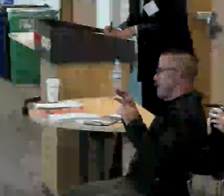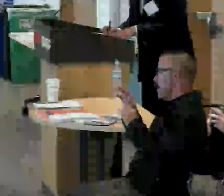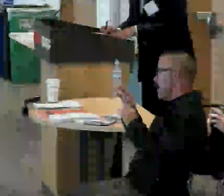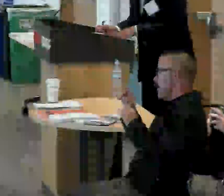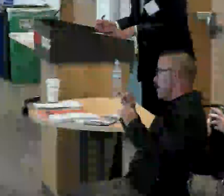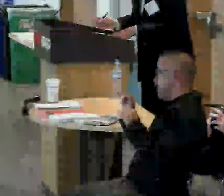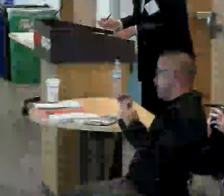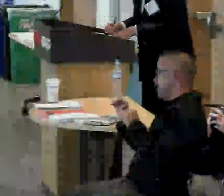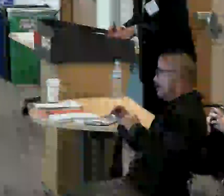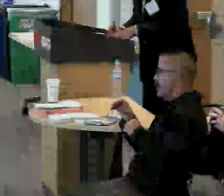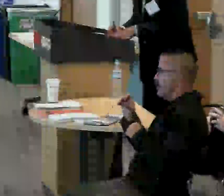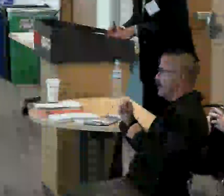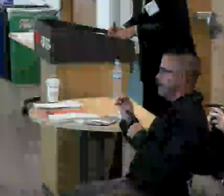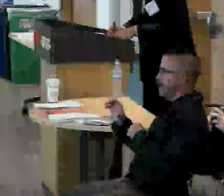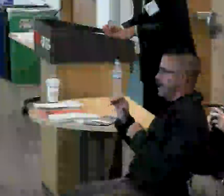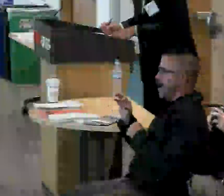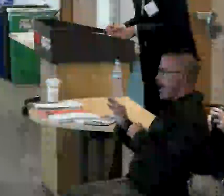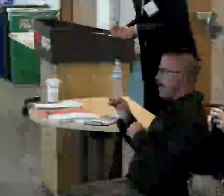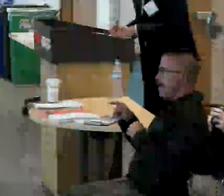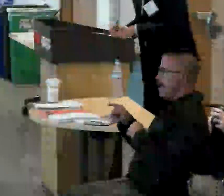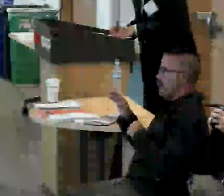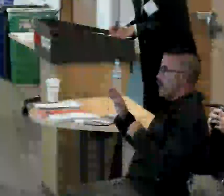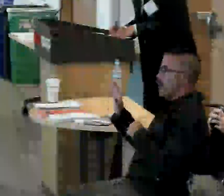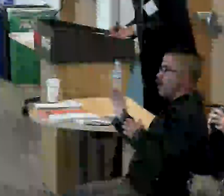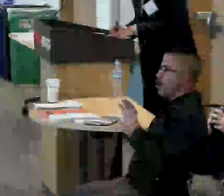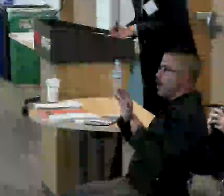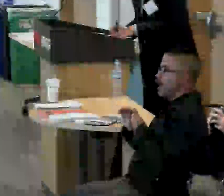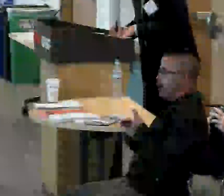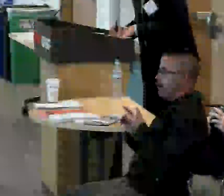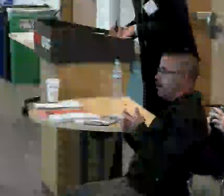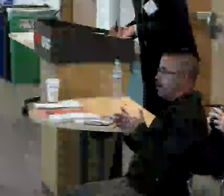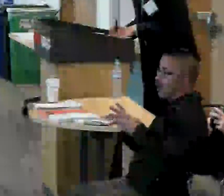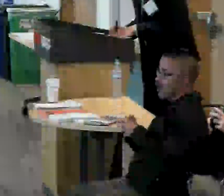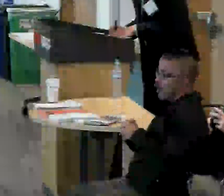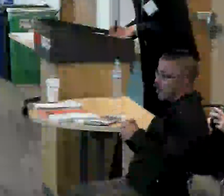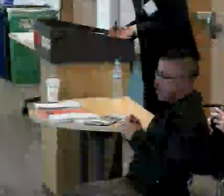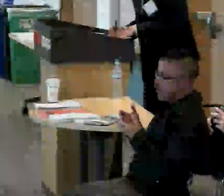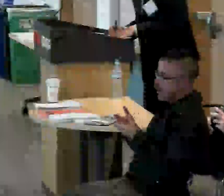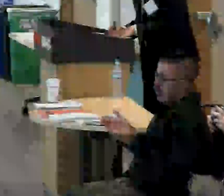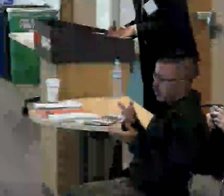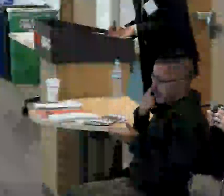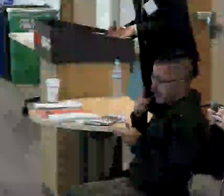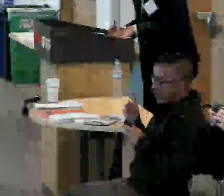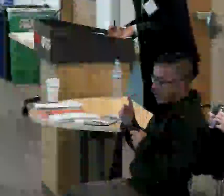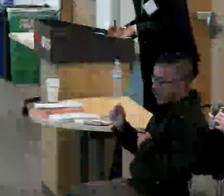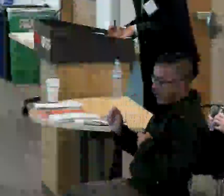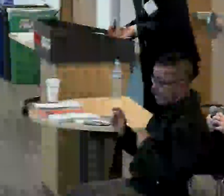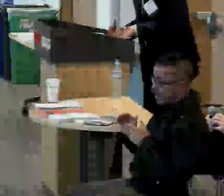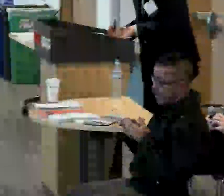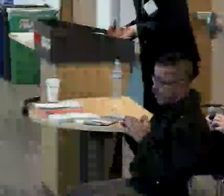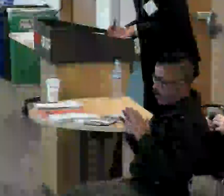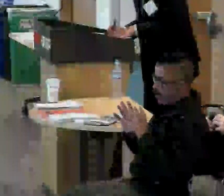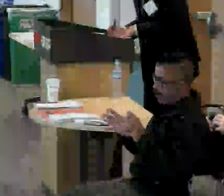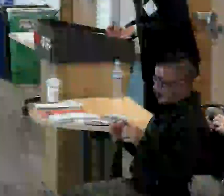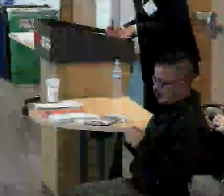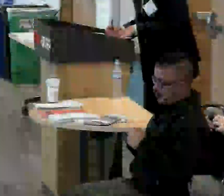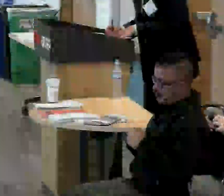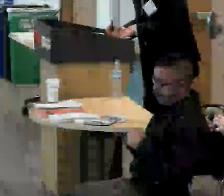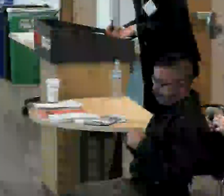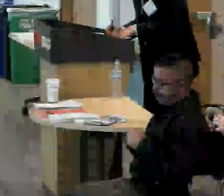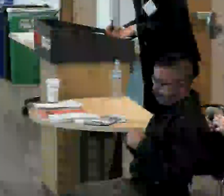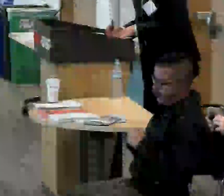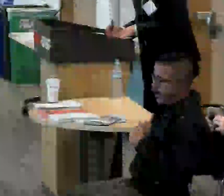CFPB's curriculum changing to include material for the disabled communities. I think that's something